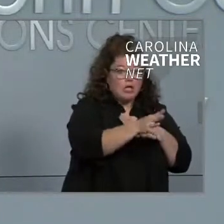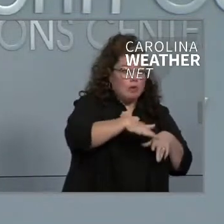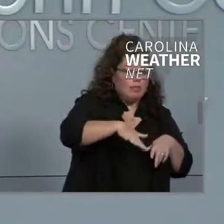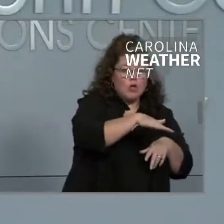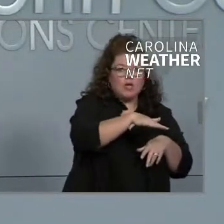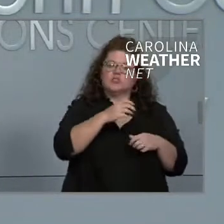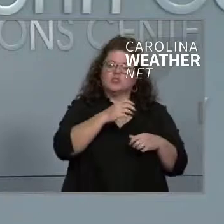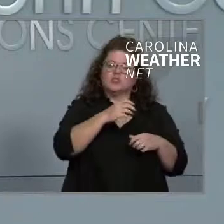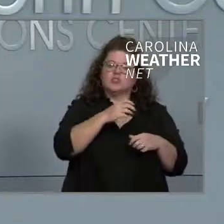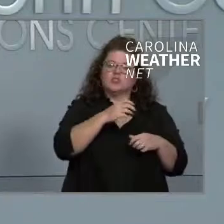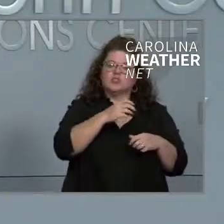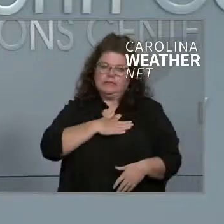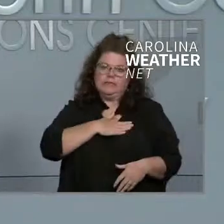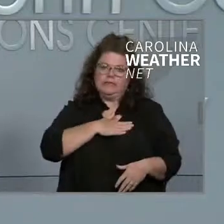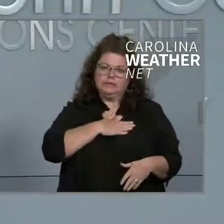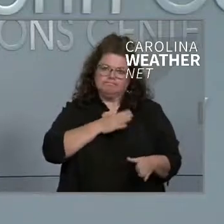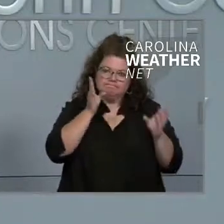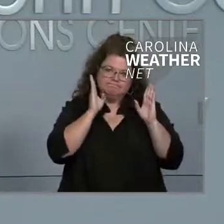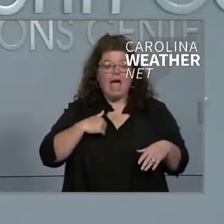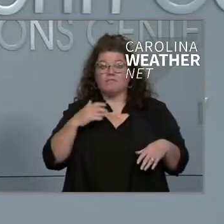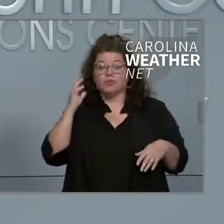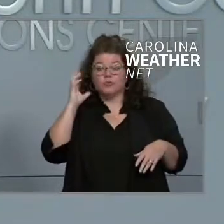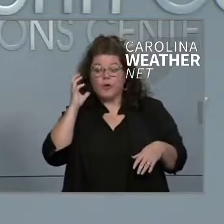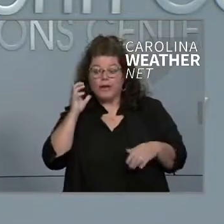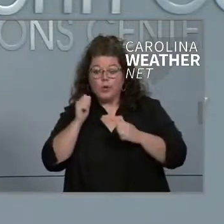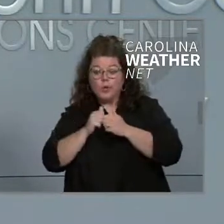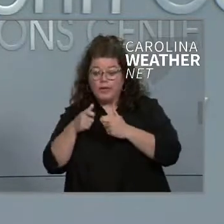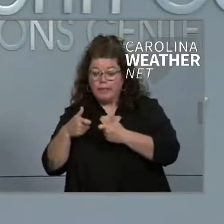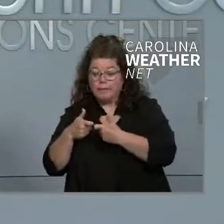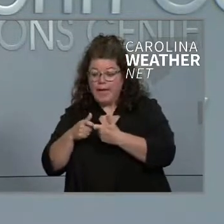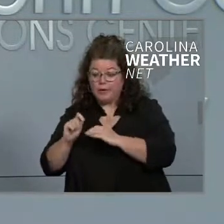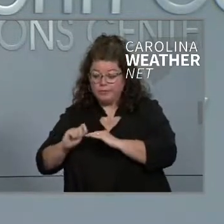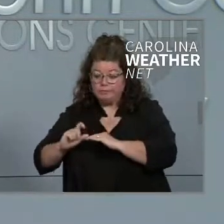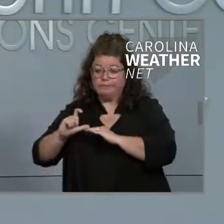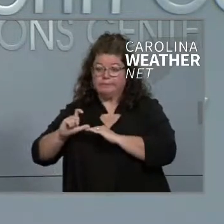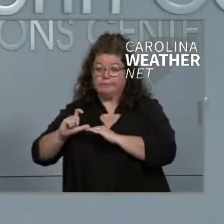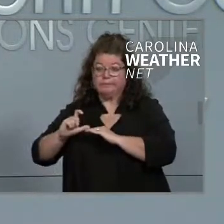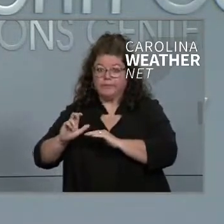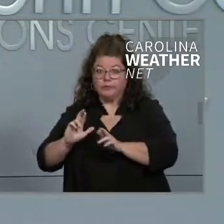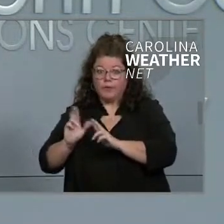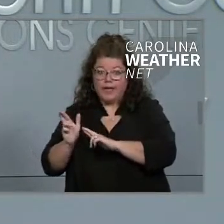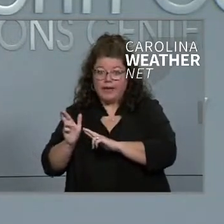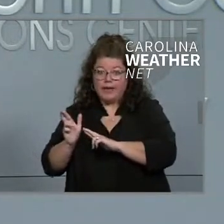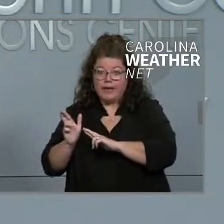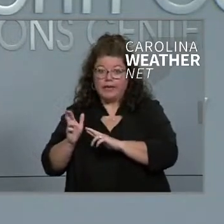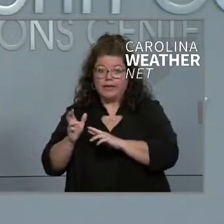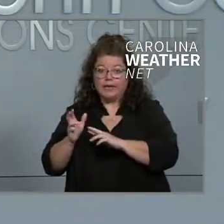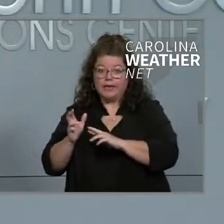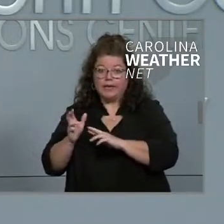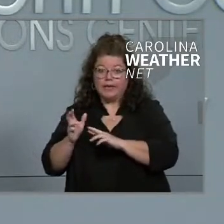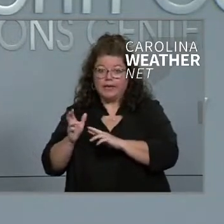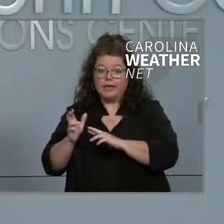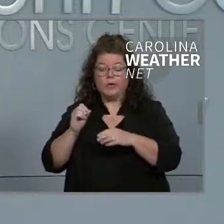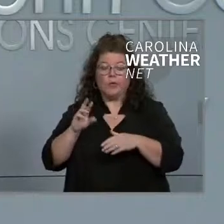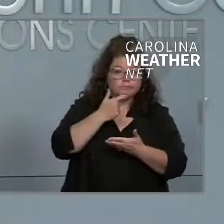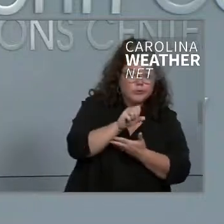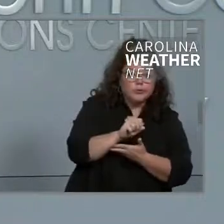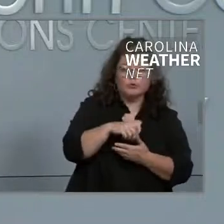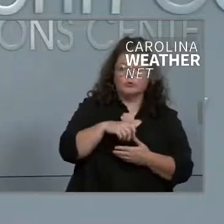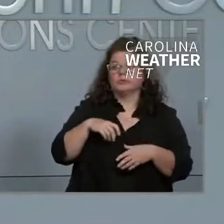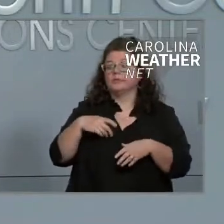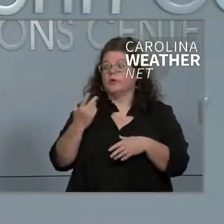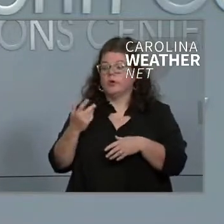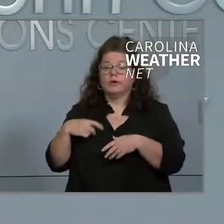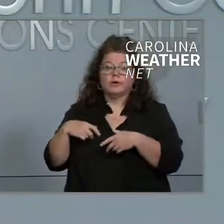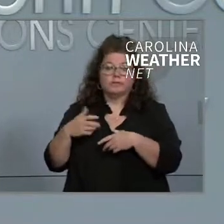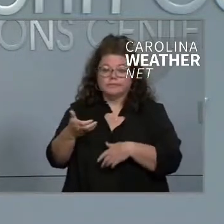And so we want people to make sure that they radio with batteries, listen to the kinds of